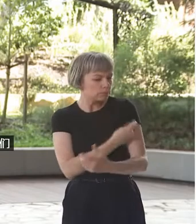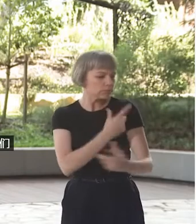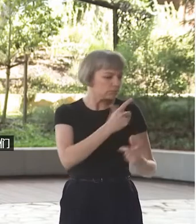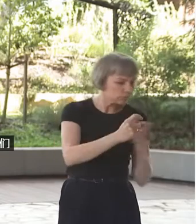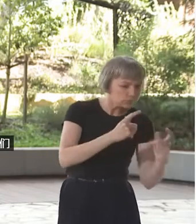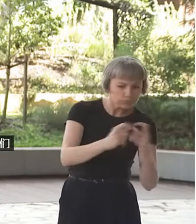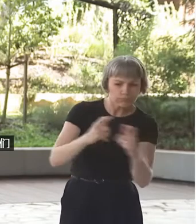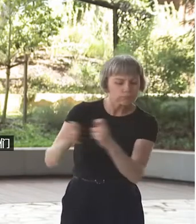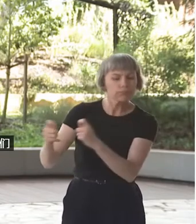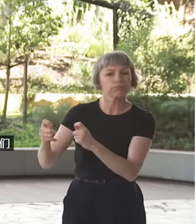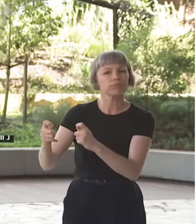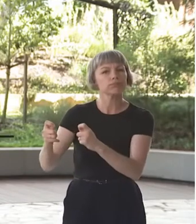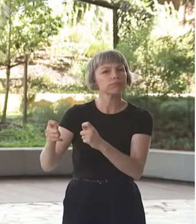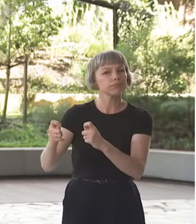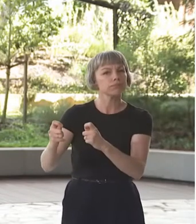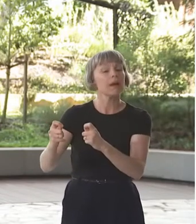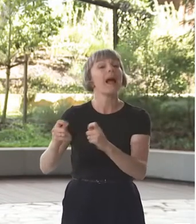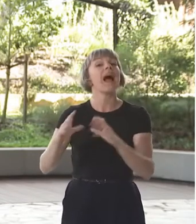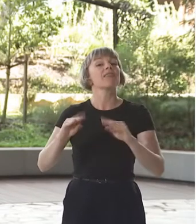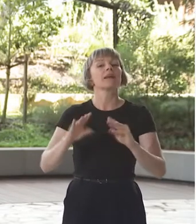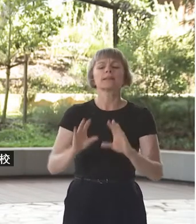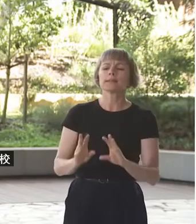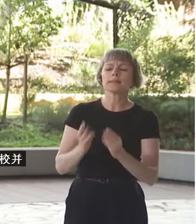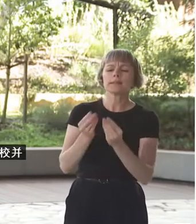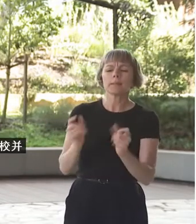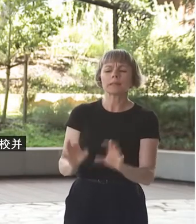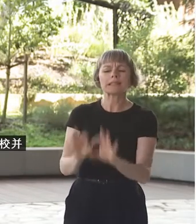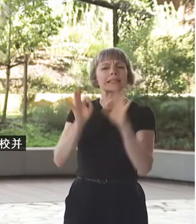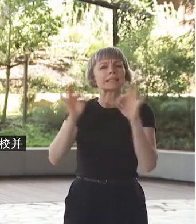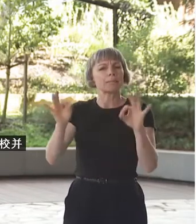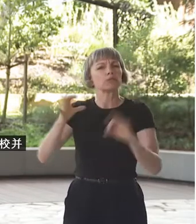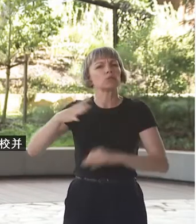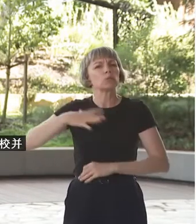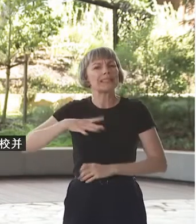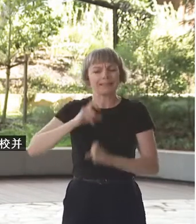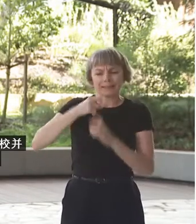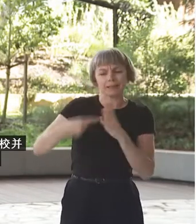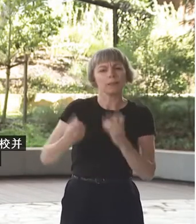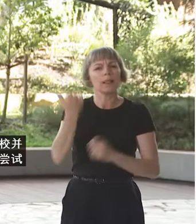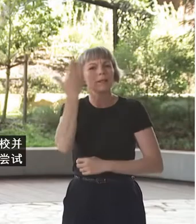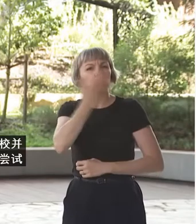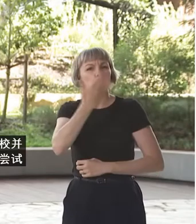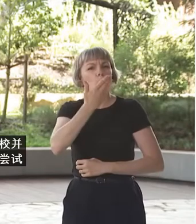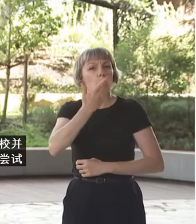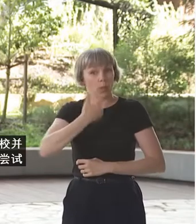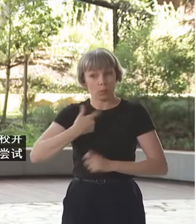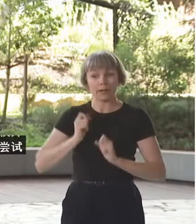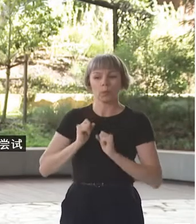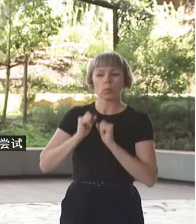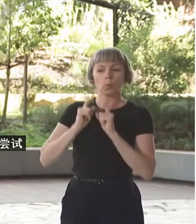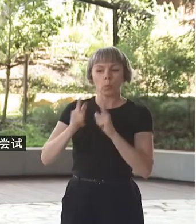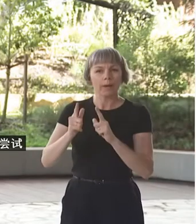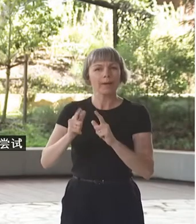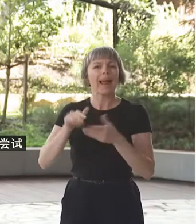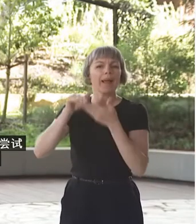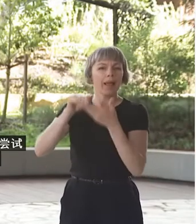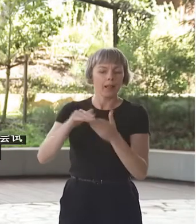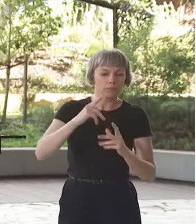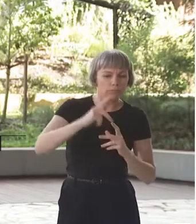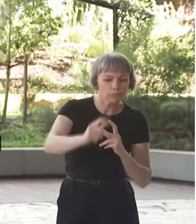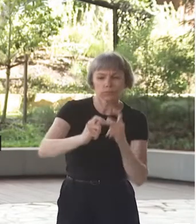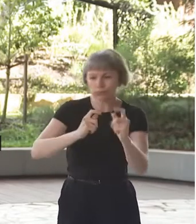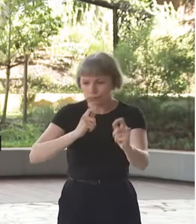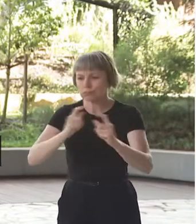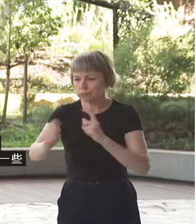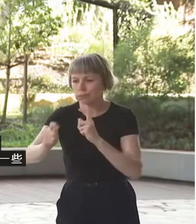assisted in schools with children with special needs and went out to assist them, and then to try to assist where perhaps the rates were a